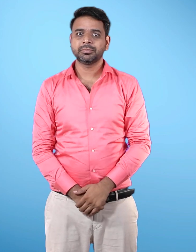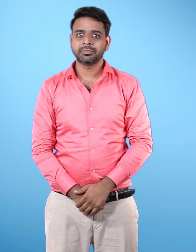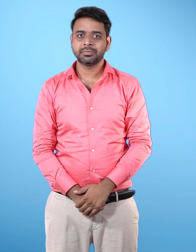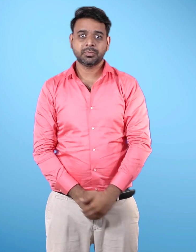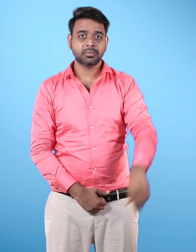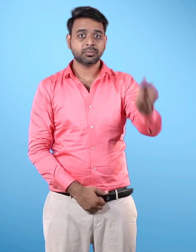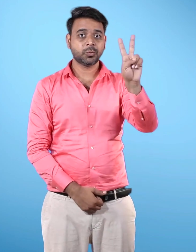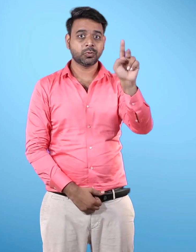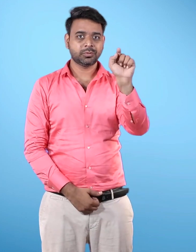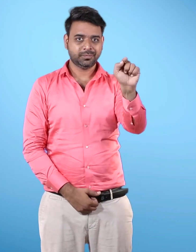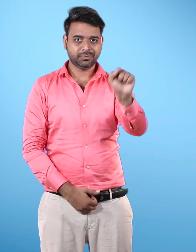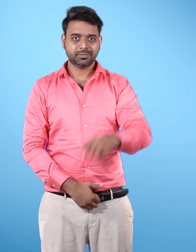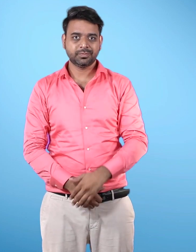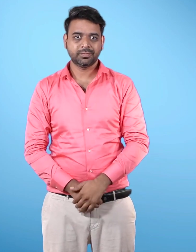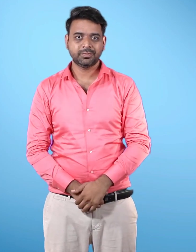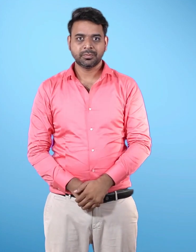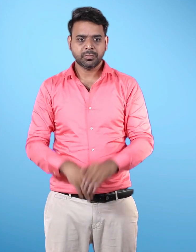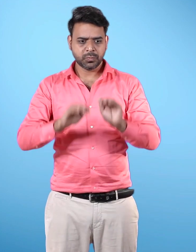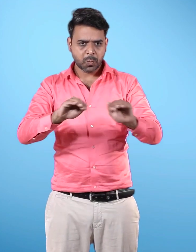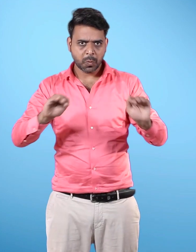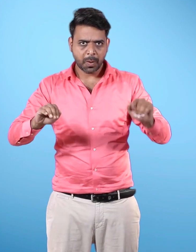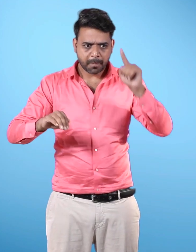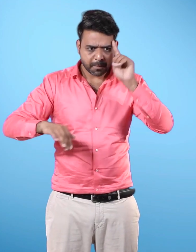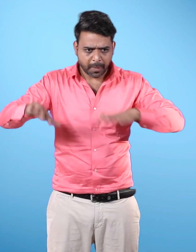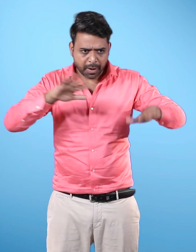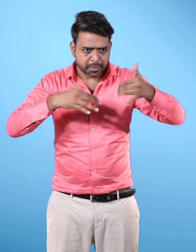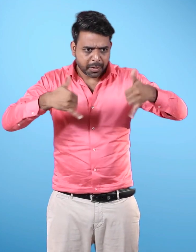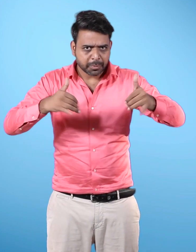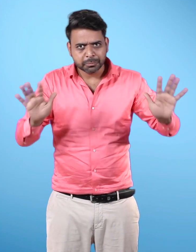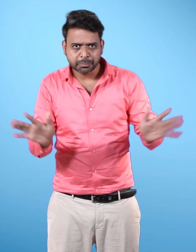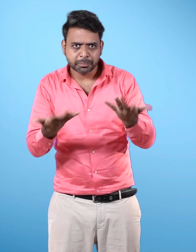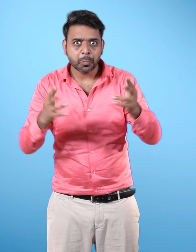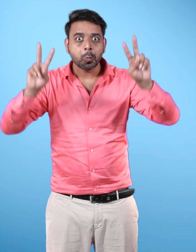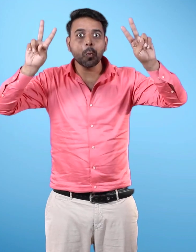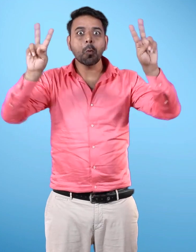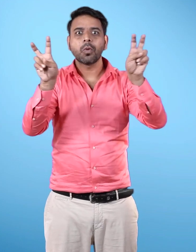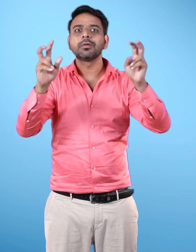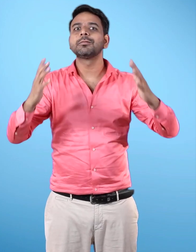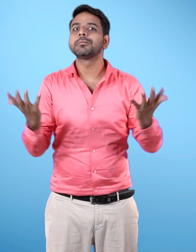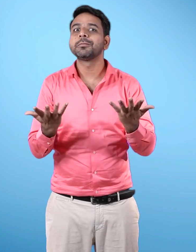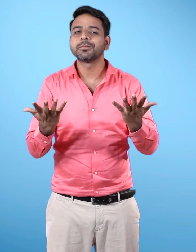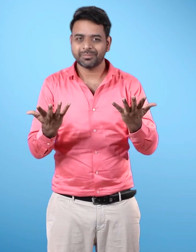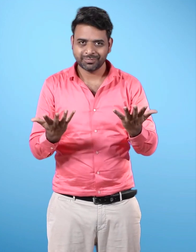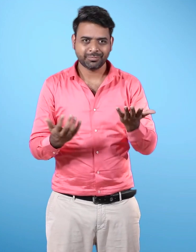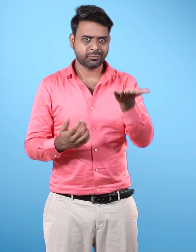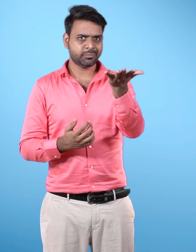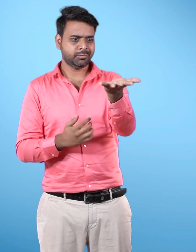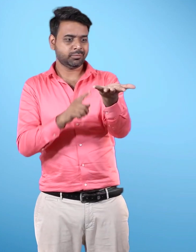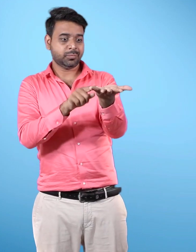2. For your friends, you may set up a game, How steady is your hand?